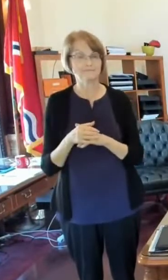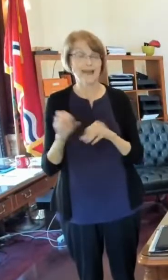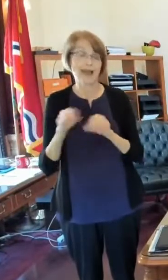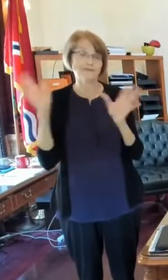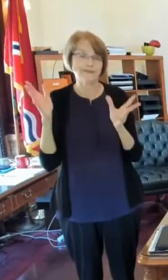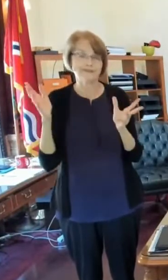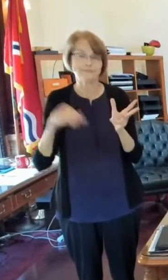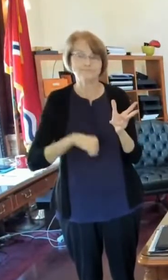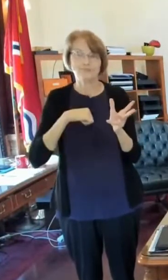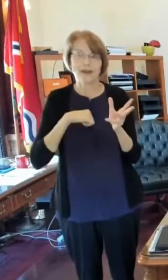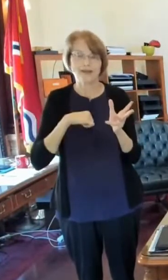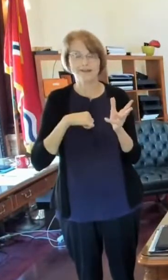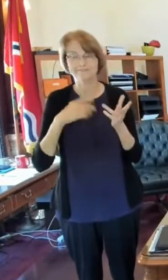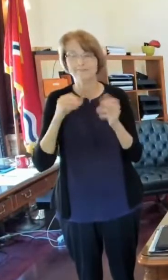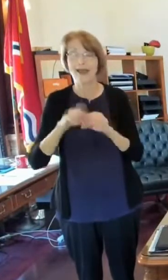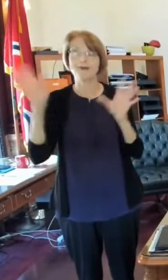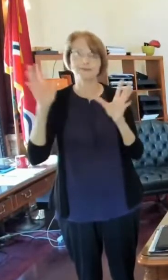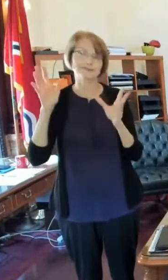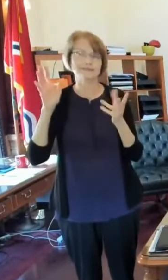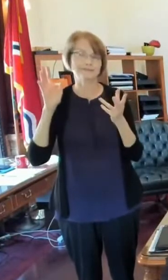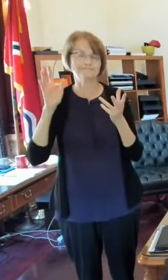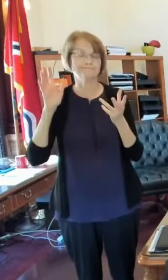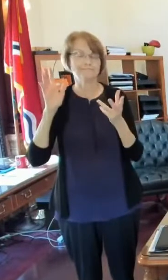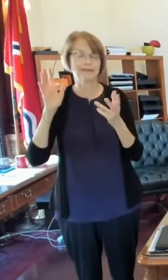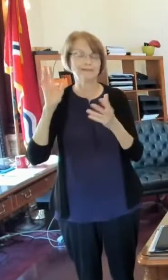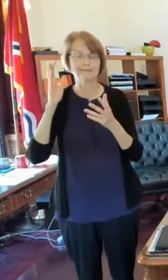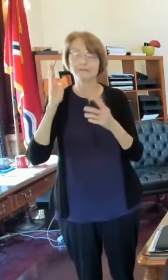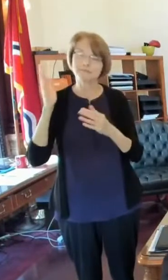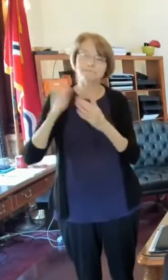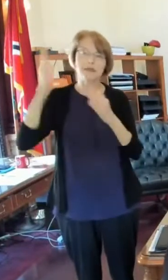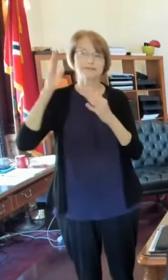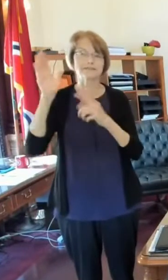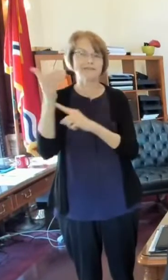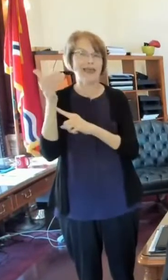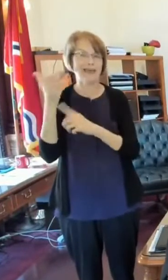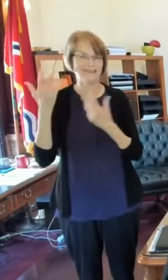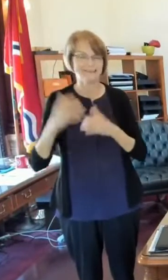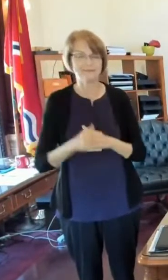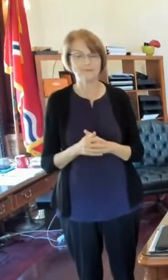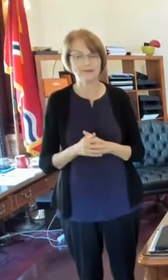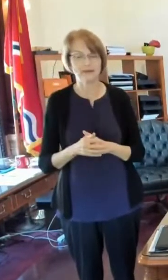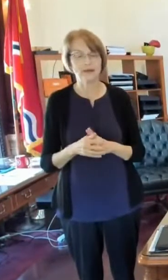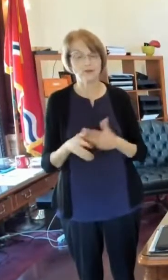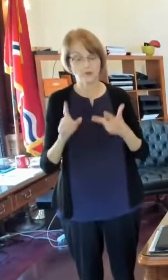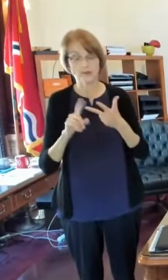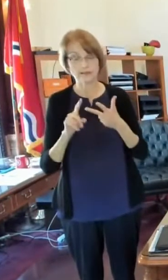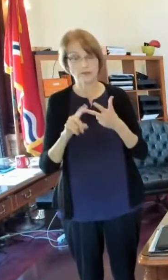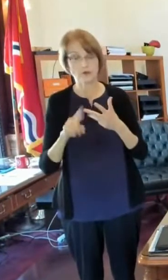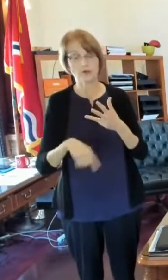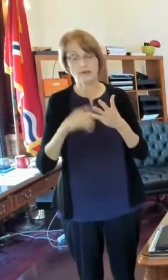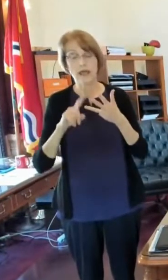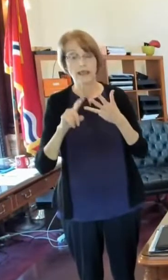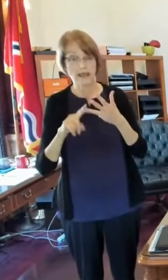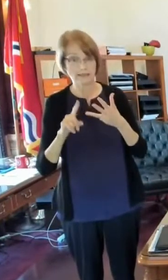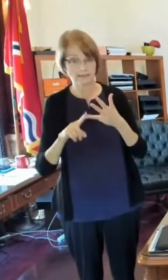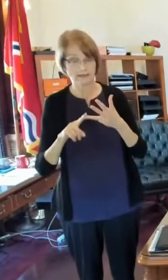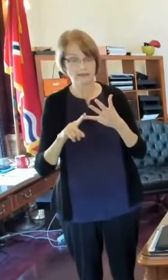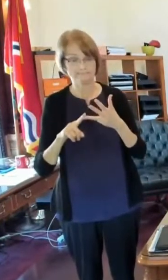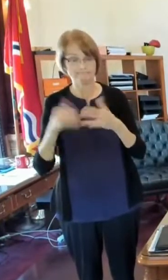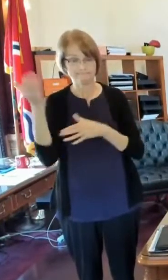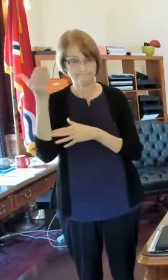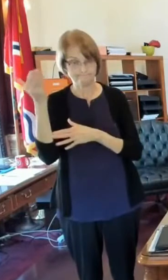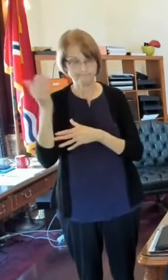obviously, yeah, that's the right word, obviously, the best flag. So that's the third thing I want to talk about, and the last thing I want to say is